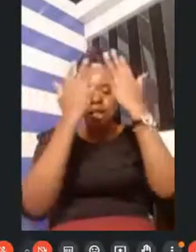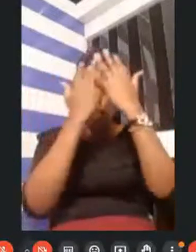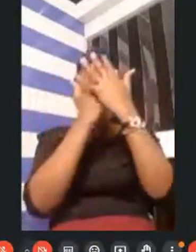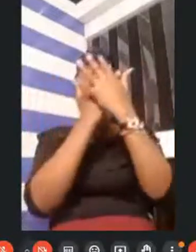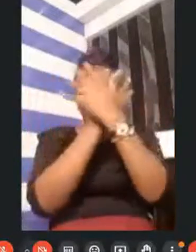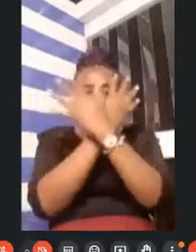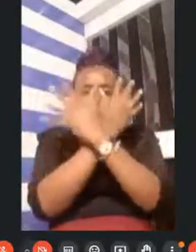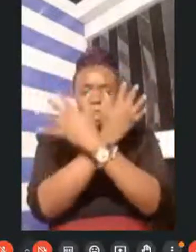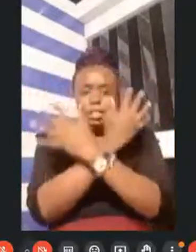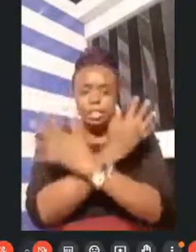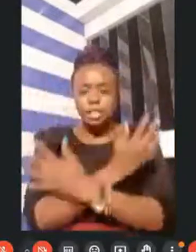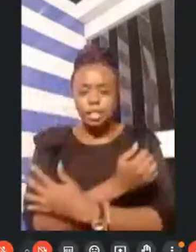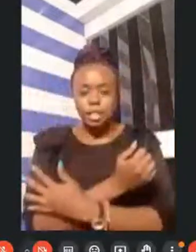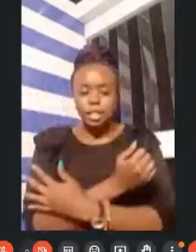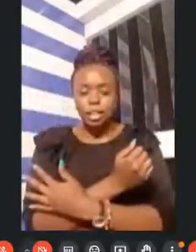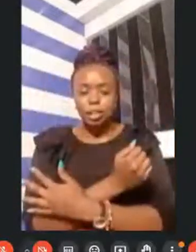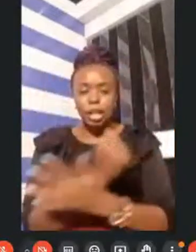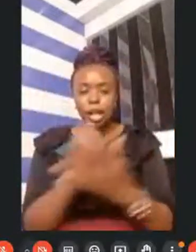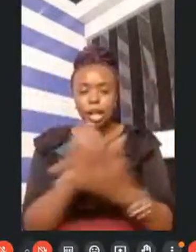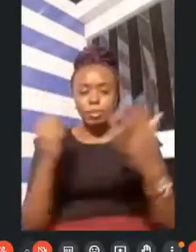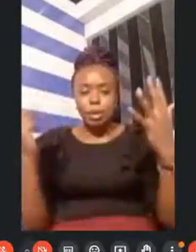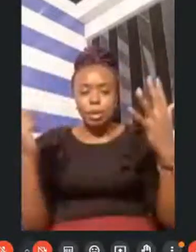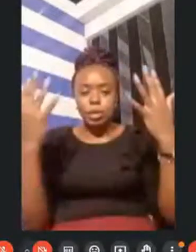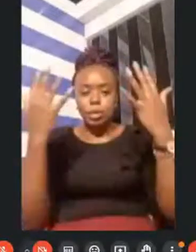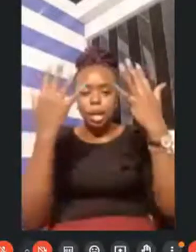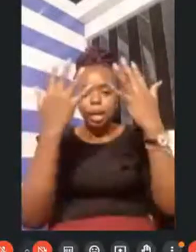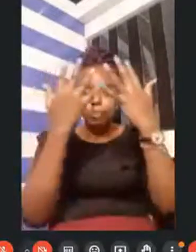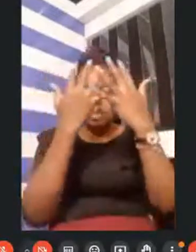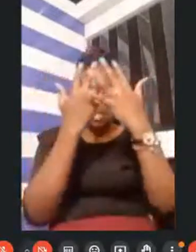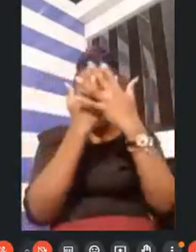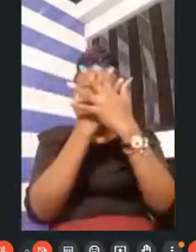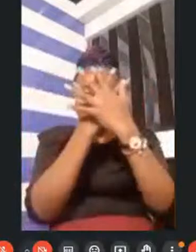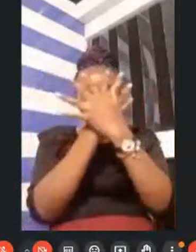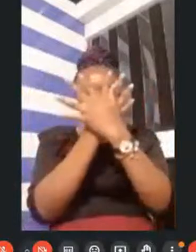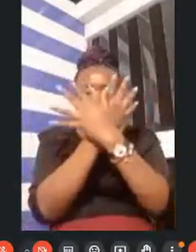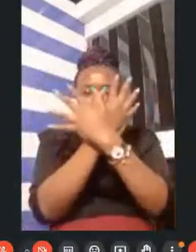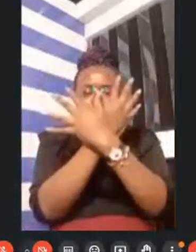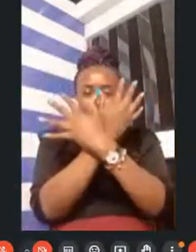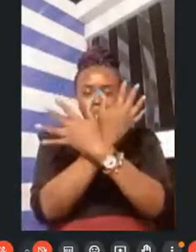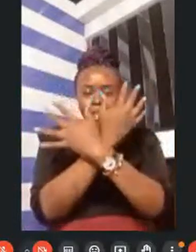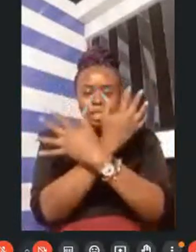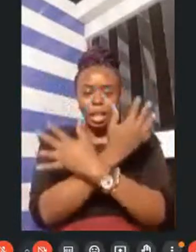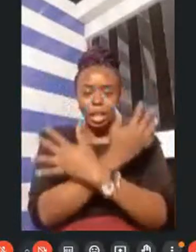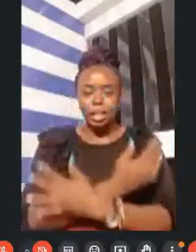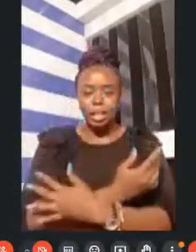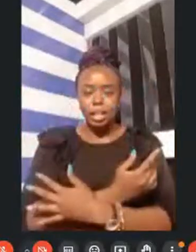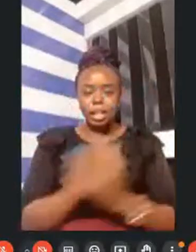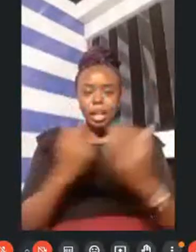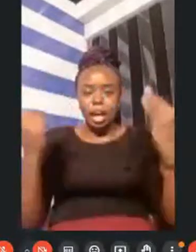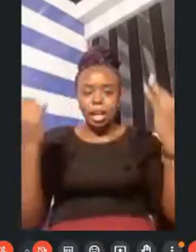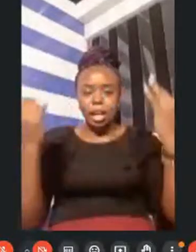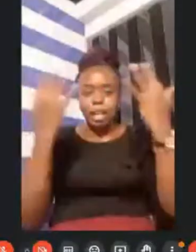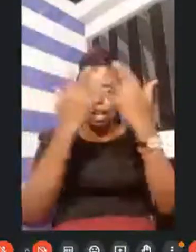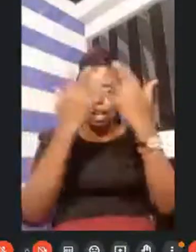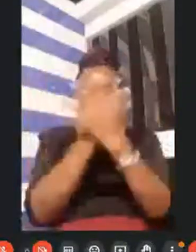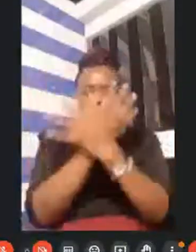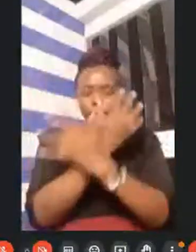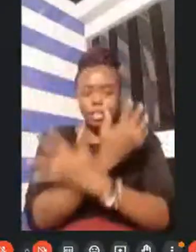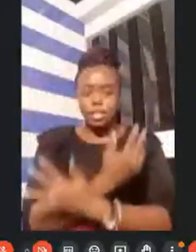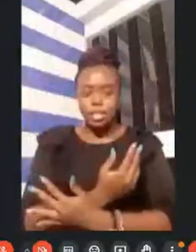So it's night. Okay, mawingu yanapitana, kunakuwa na giza.